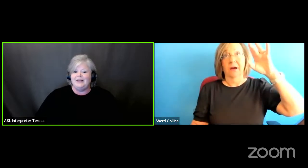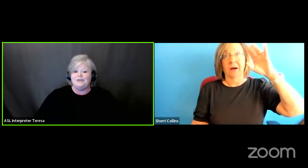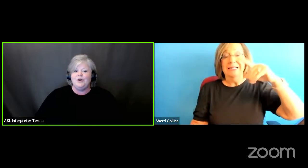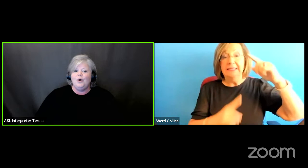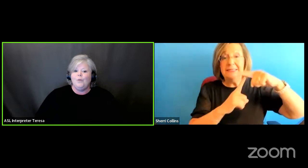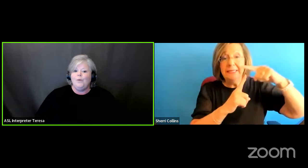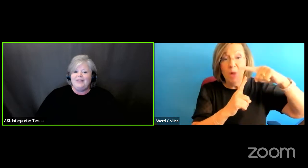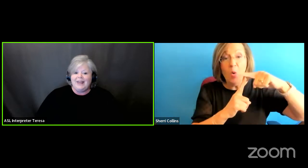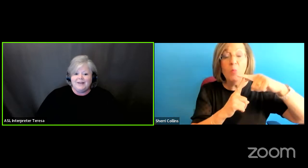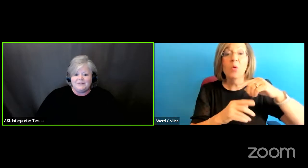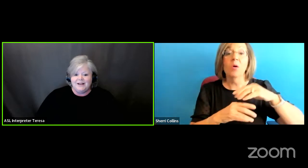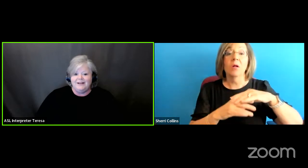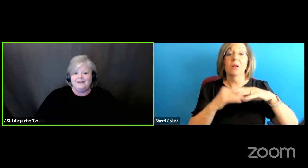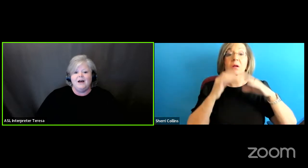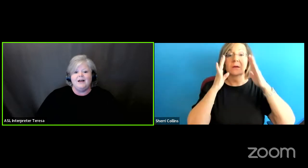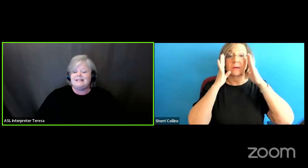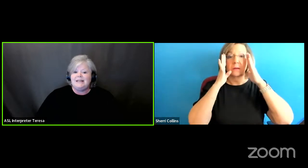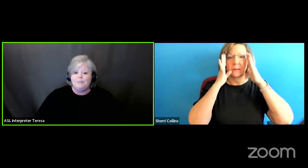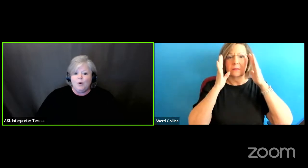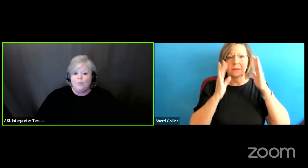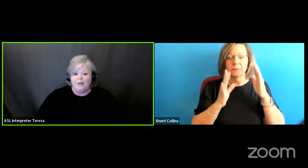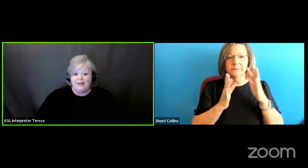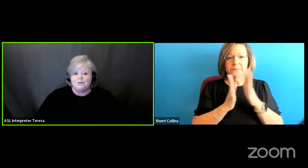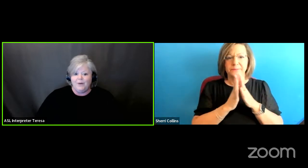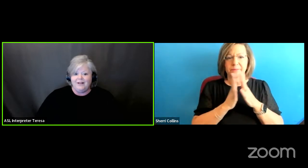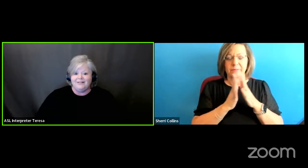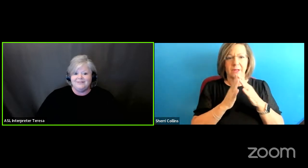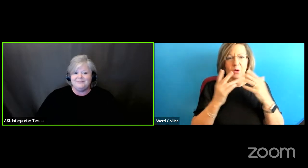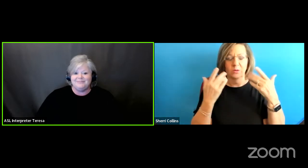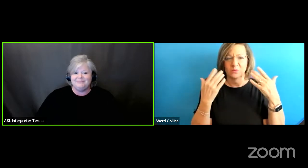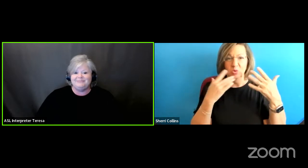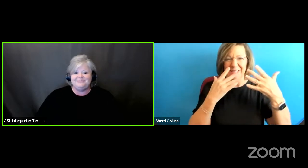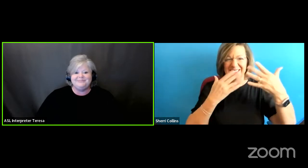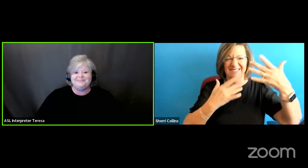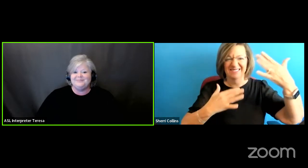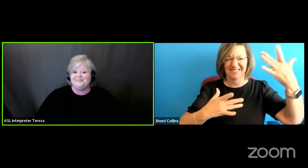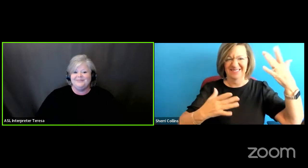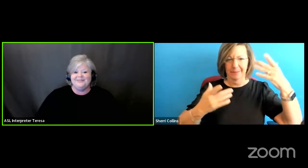Google and what they have done, T-Mobile as well.